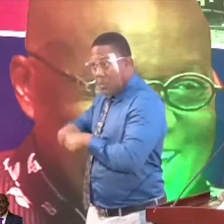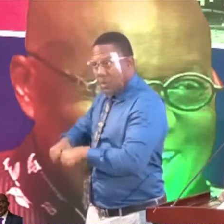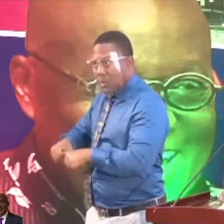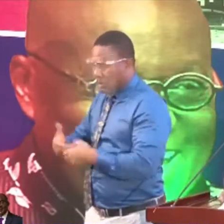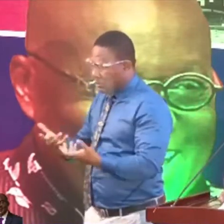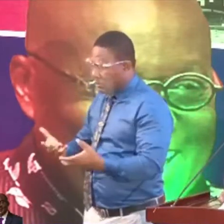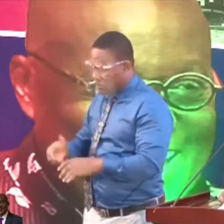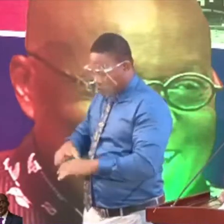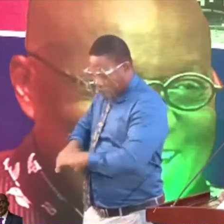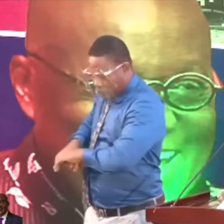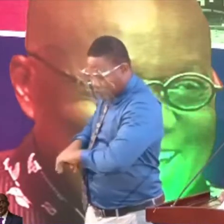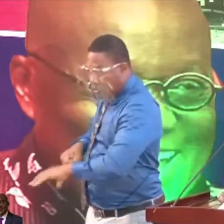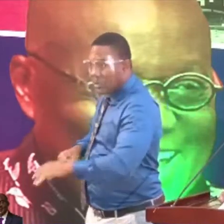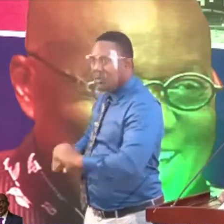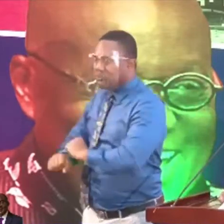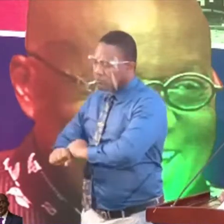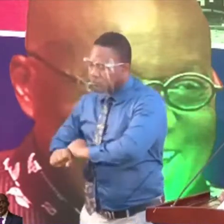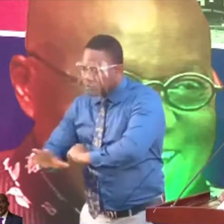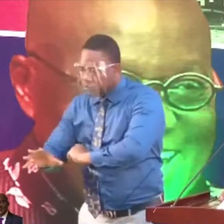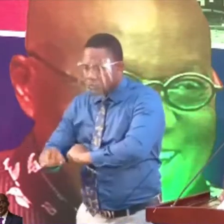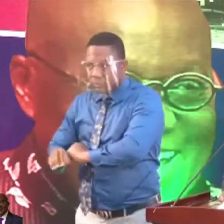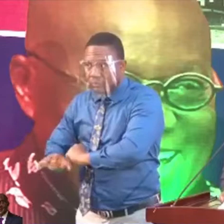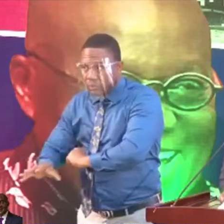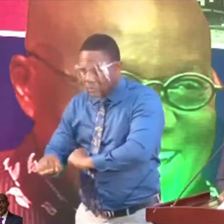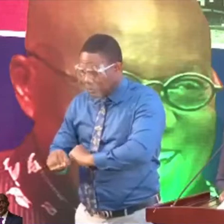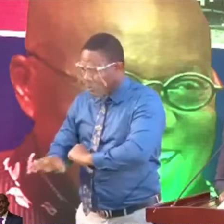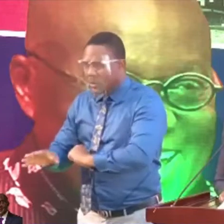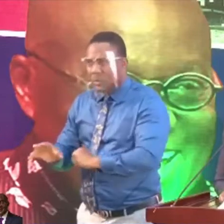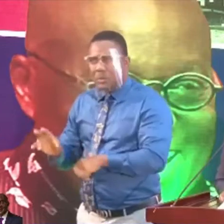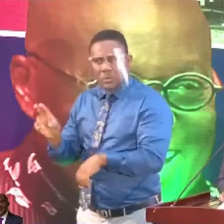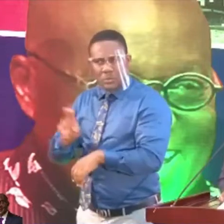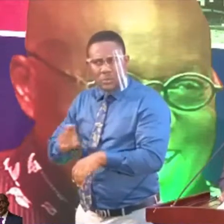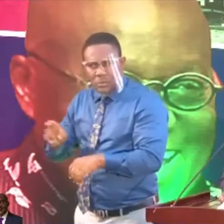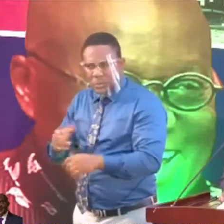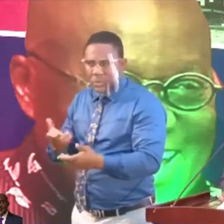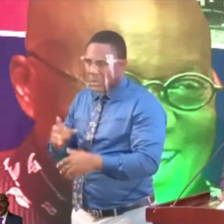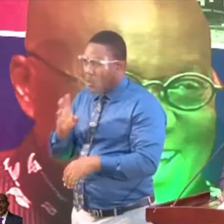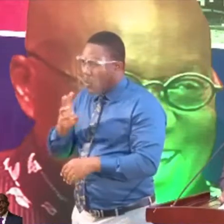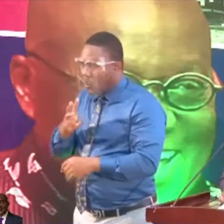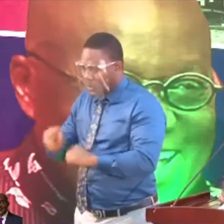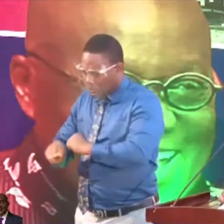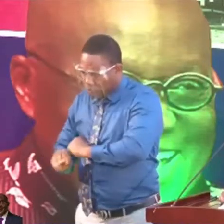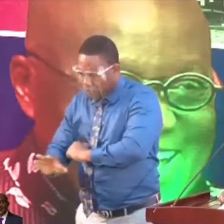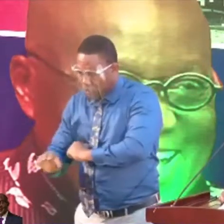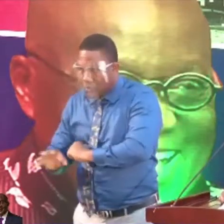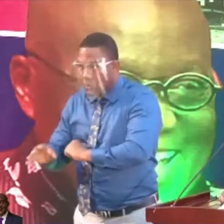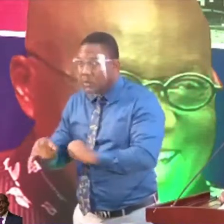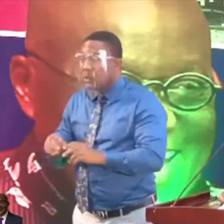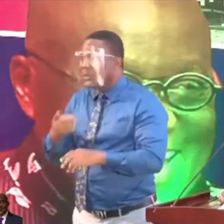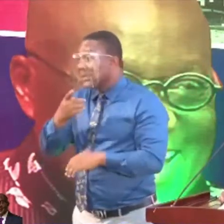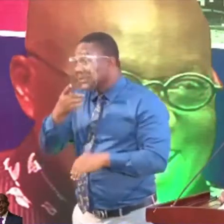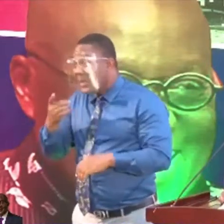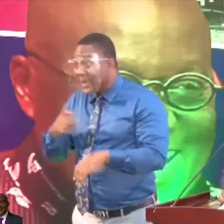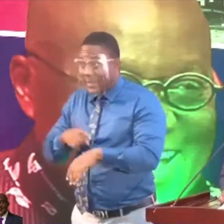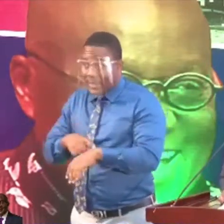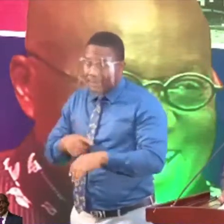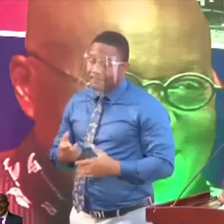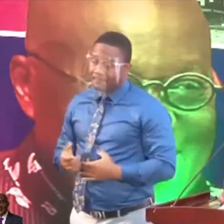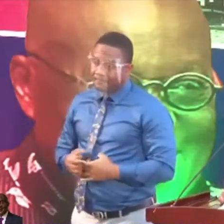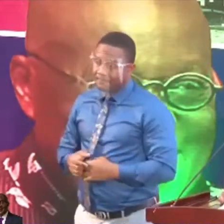into plastic storage tanks for use on irrigation in the dry season. The amount of